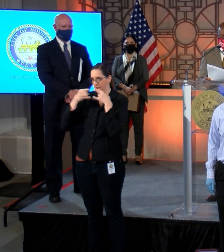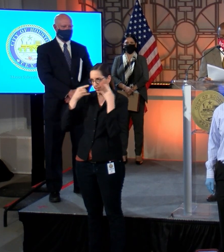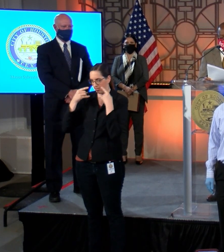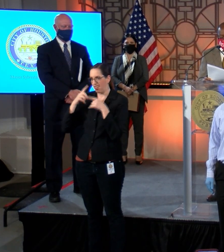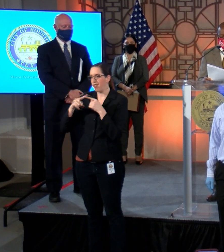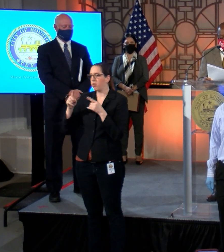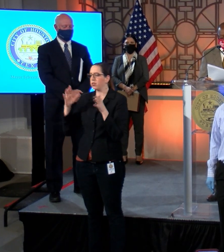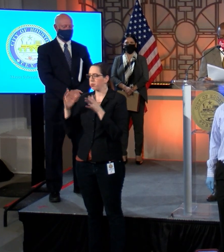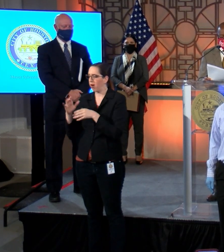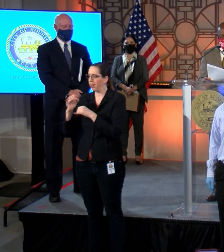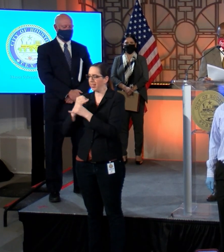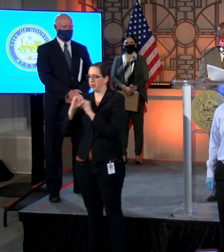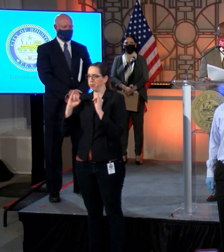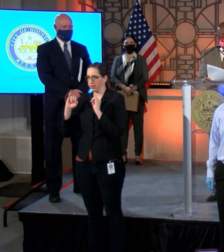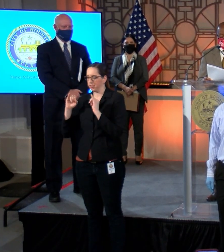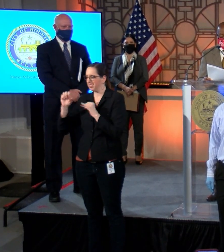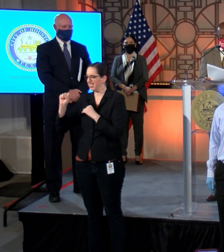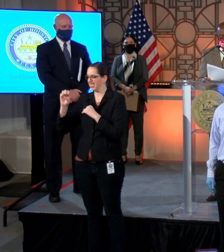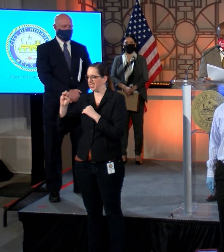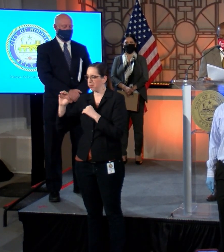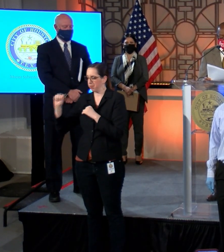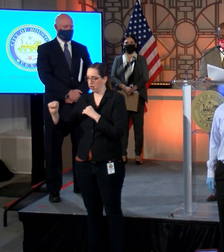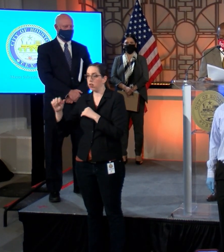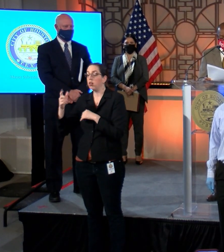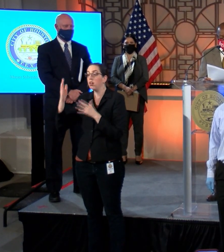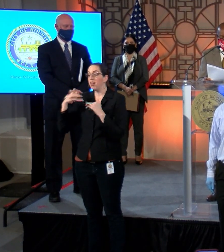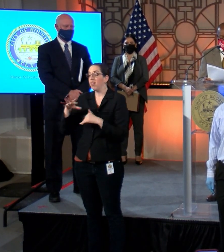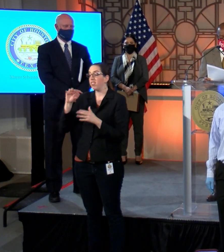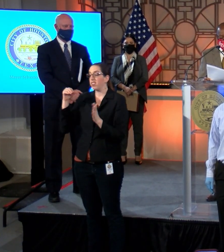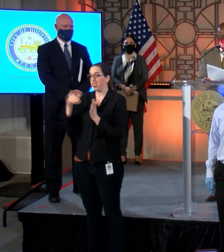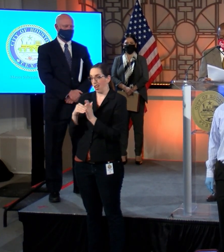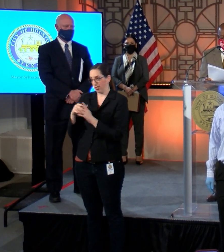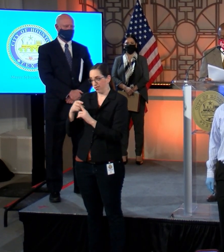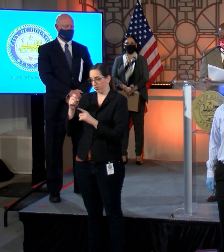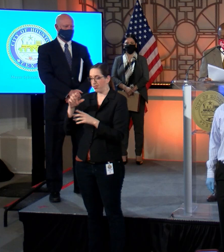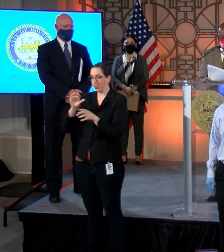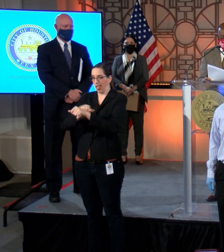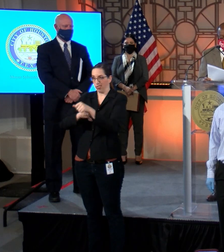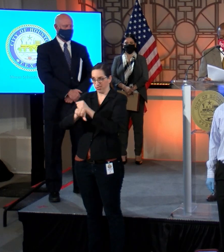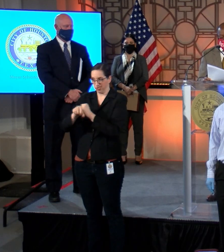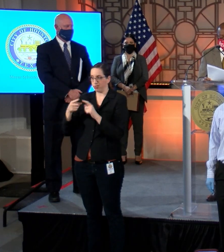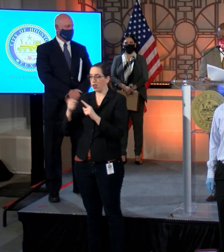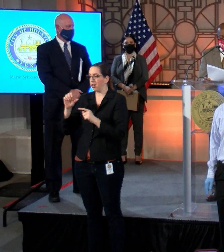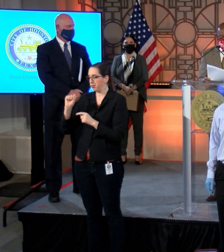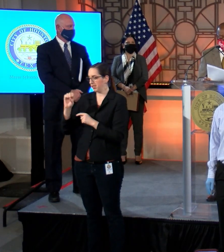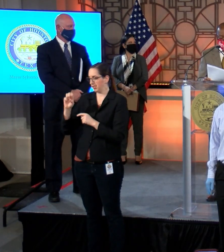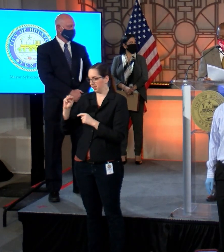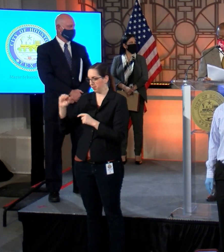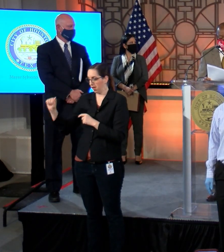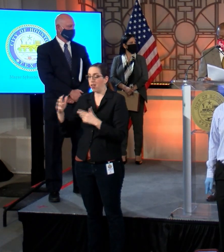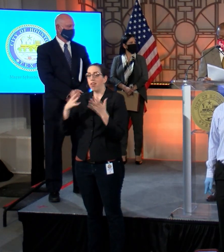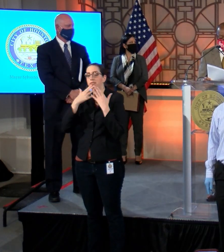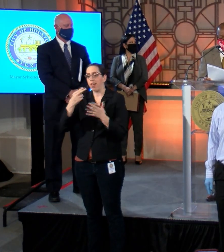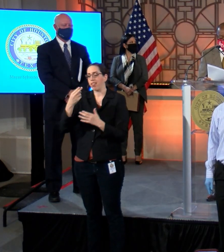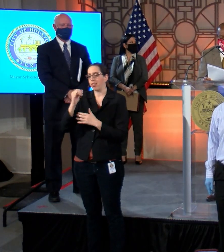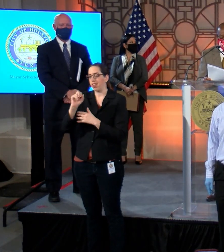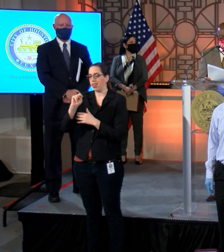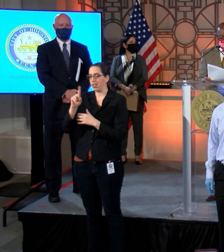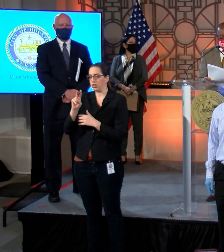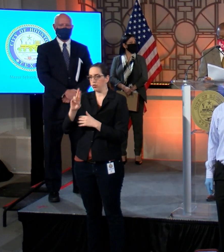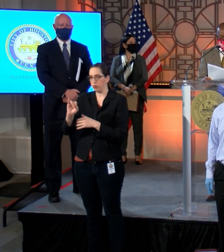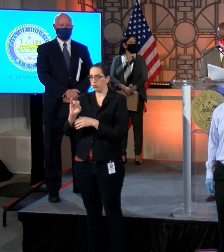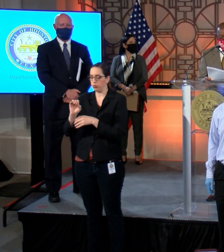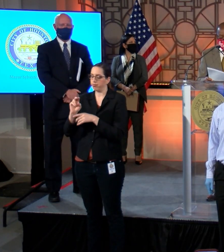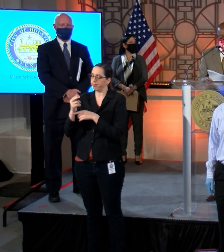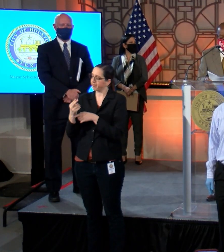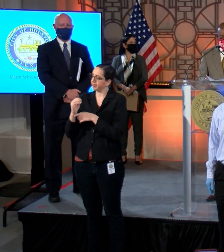Motor Association, SEMA, 50,000 rubber gloves from SEMA. And I want to thank the Hindu charity group SEWA for